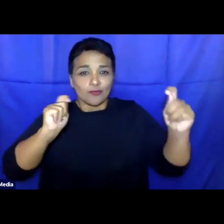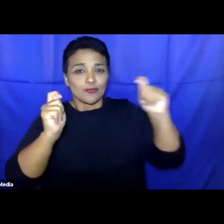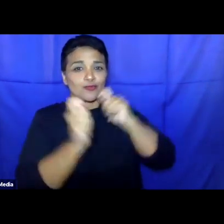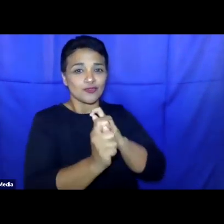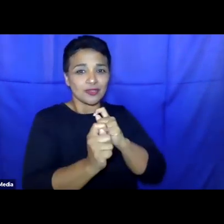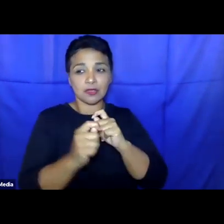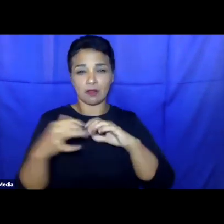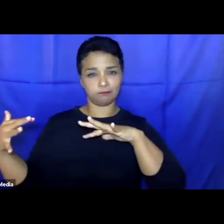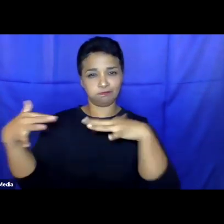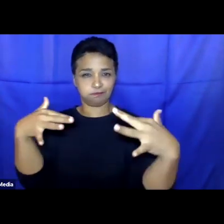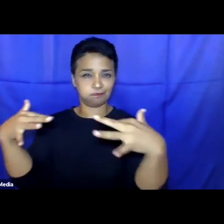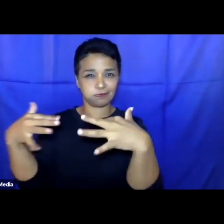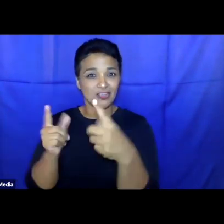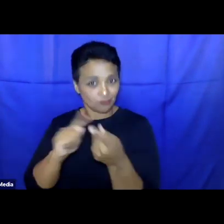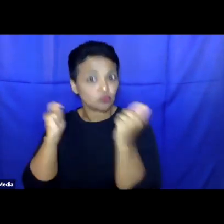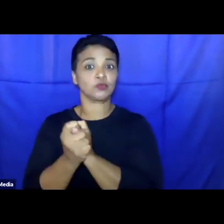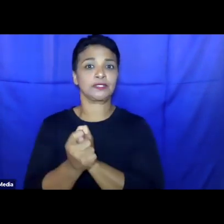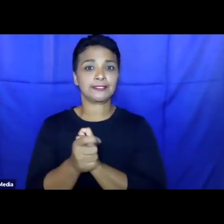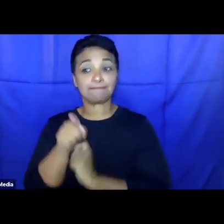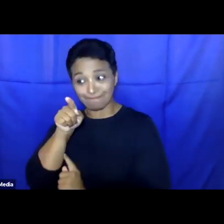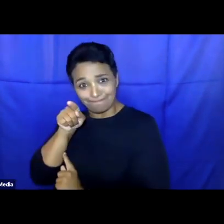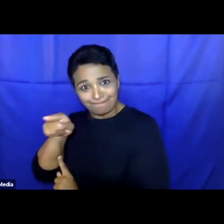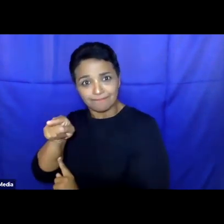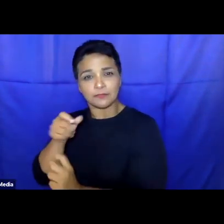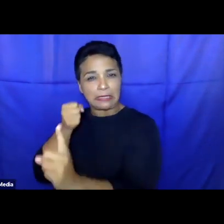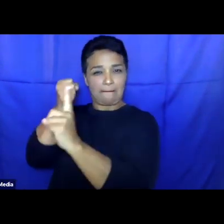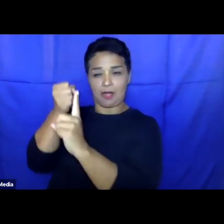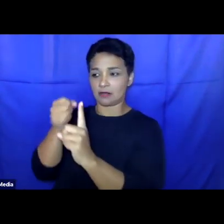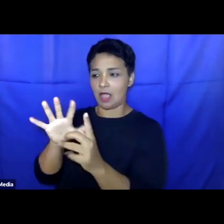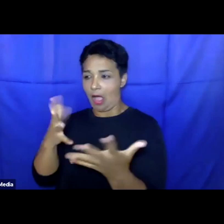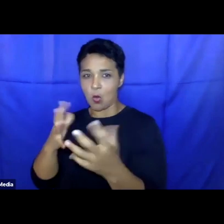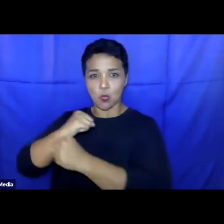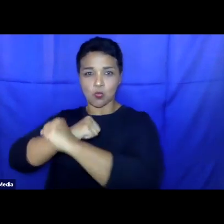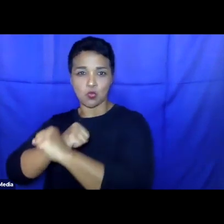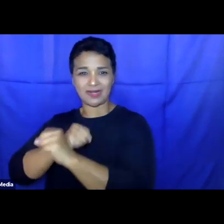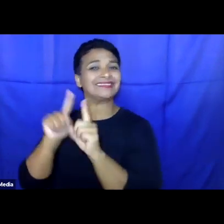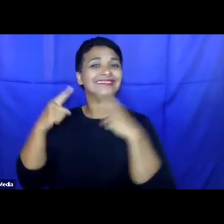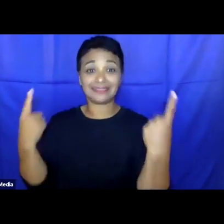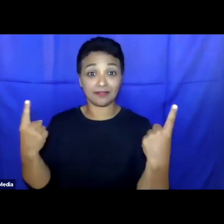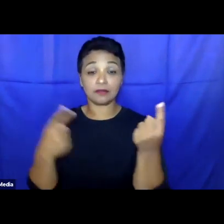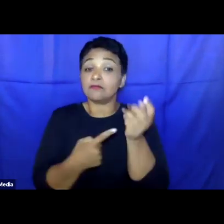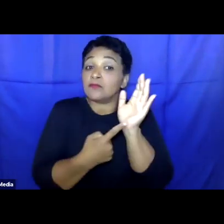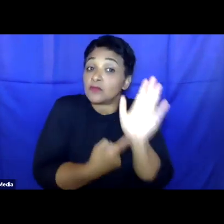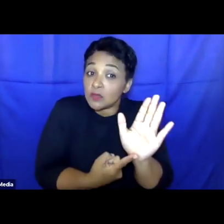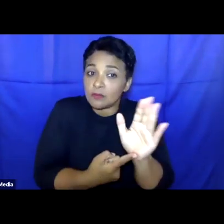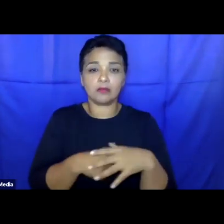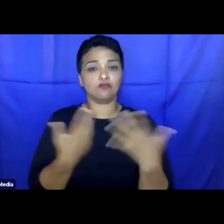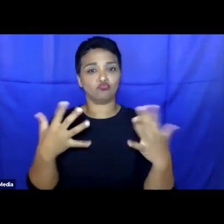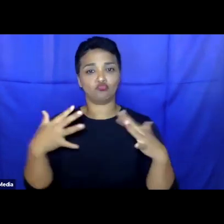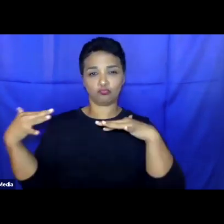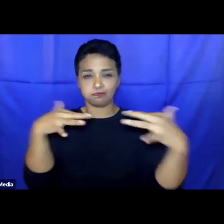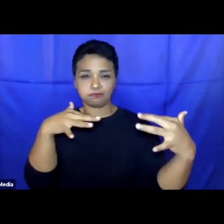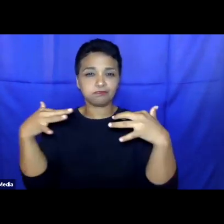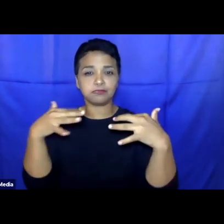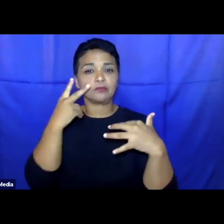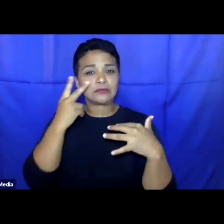conflicts themselves, and this has had an impact on protection. The types of conflict, for example, we have seen a big decrease in the number